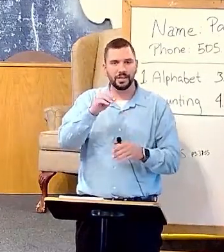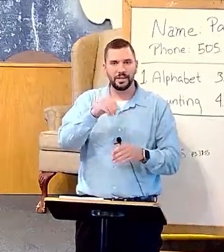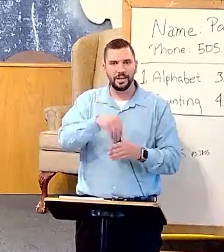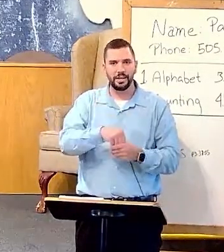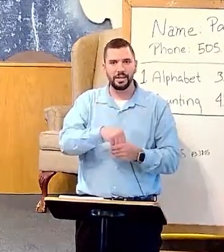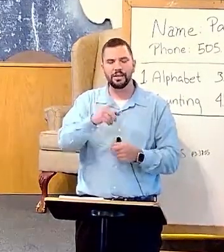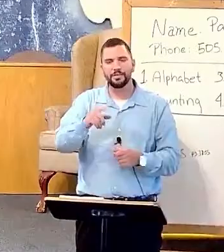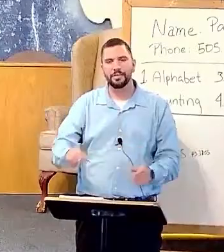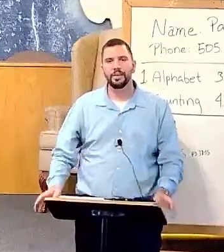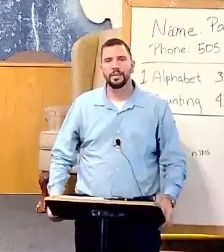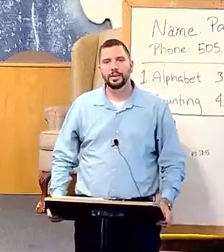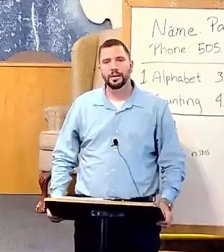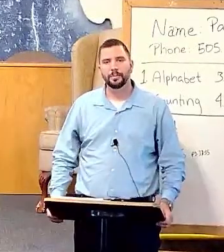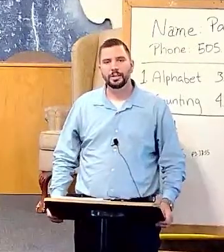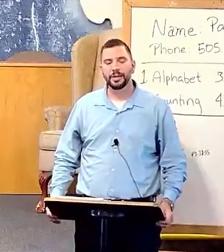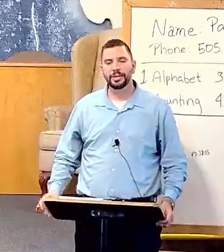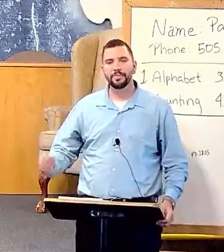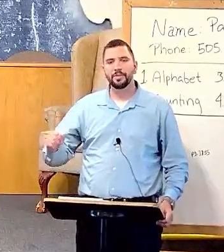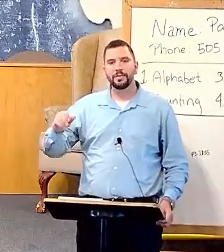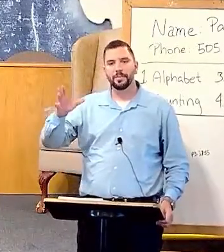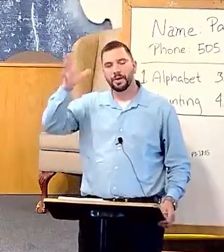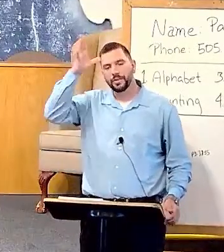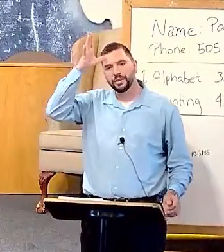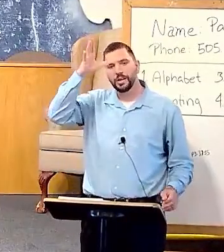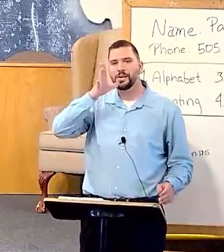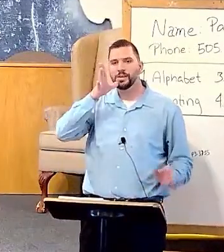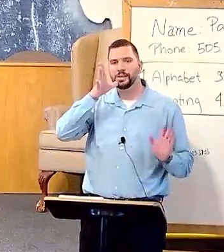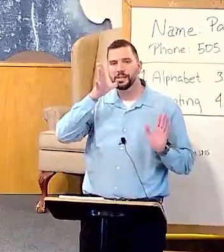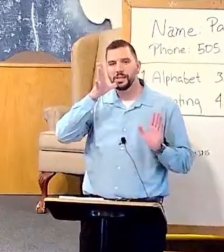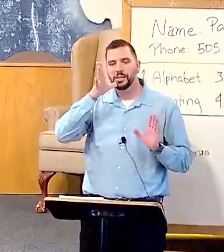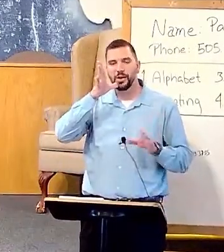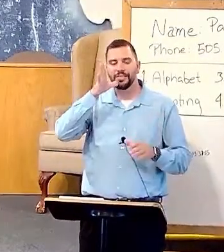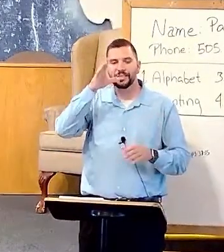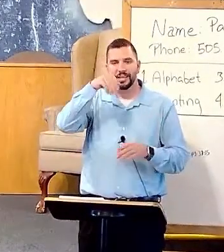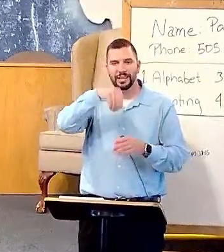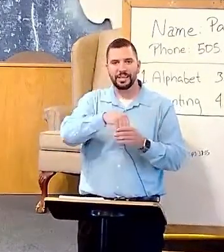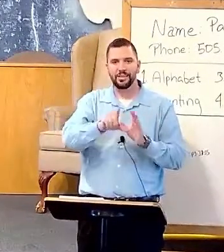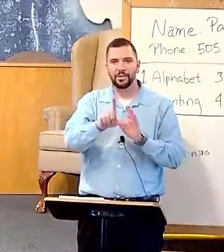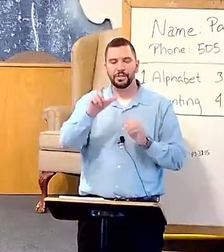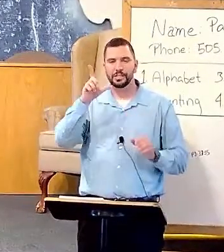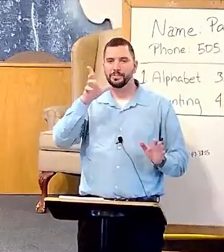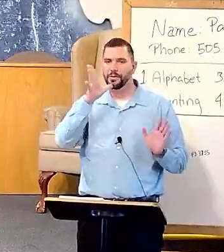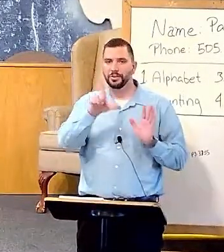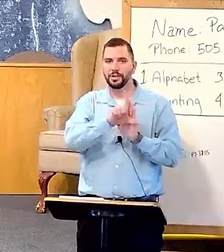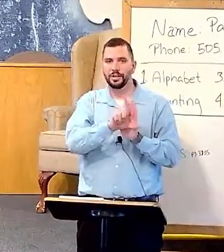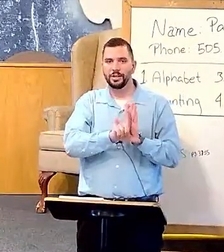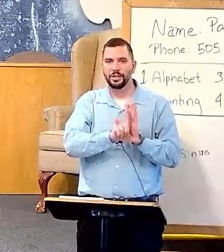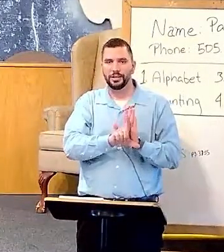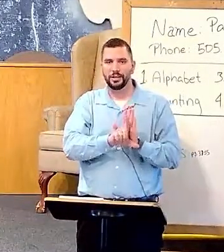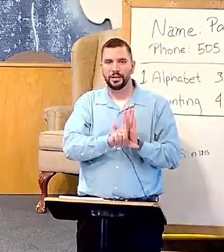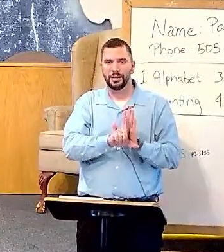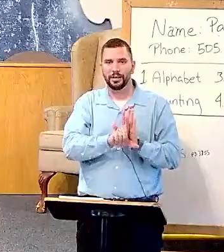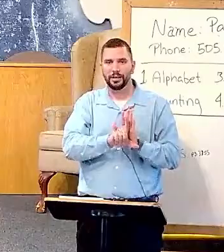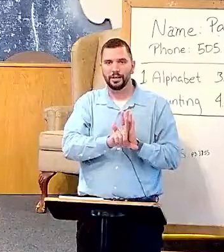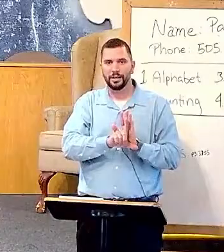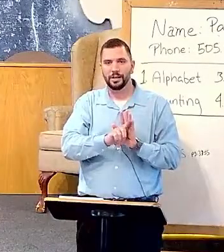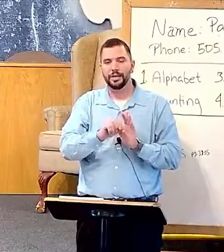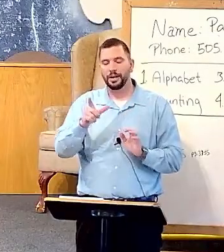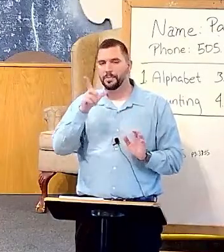in. Hey, love, I'm glad you're back in. For mother-in-law, do I have to sign in or just mother-in-law? Yeah,